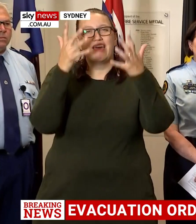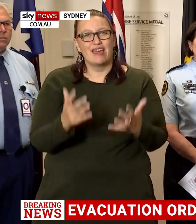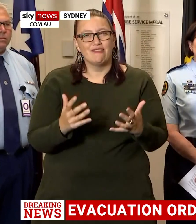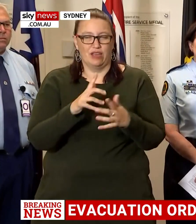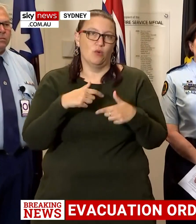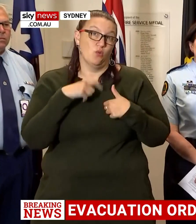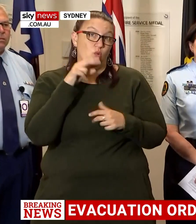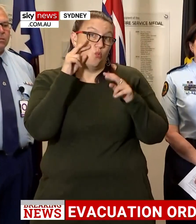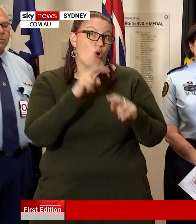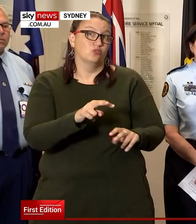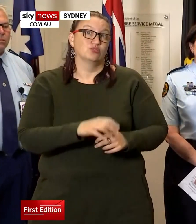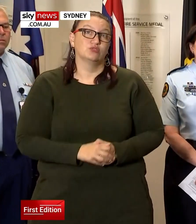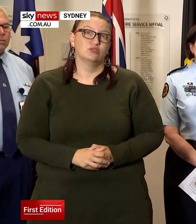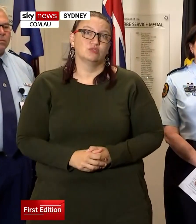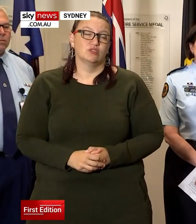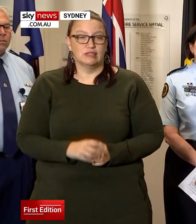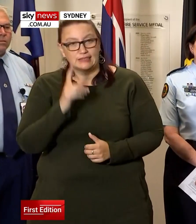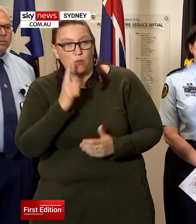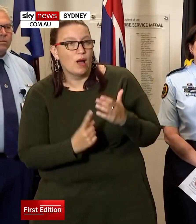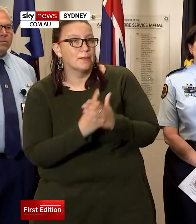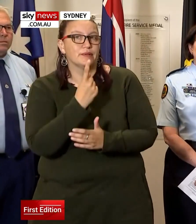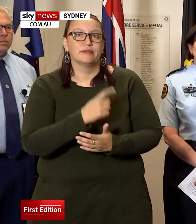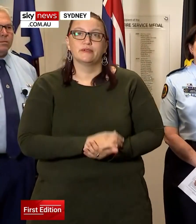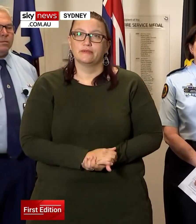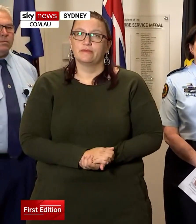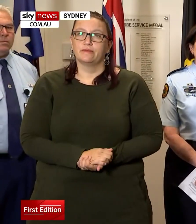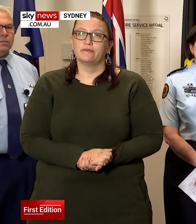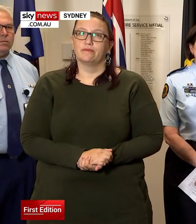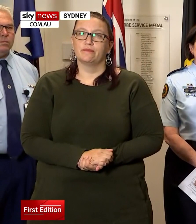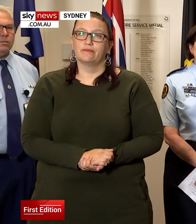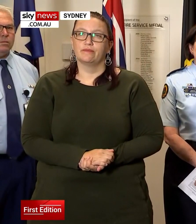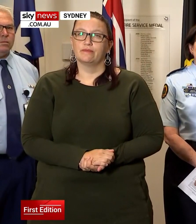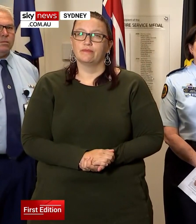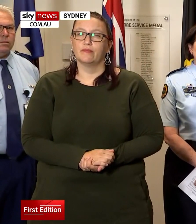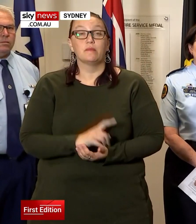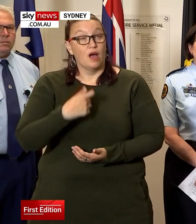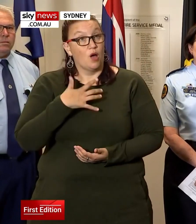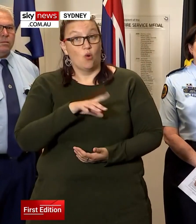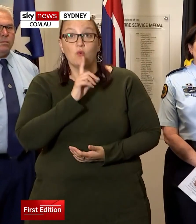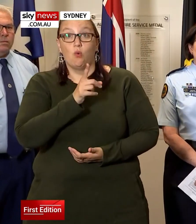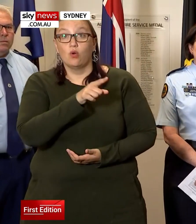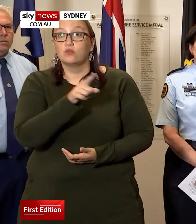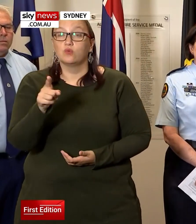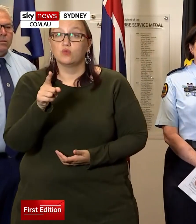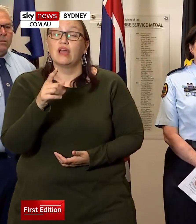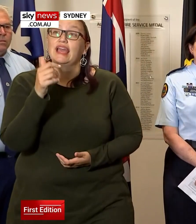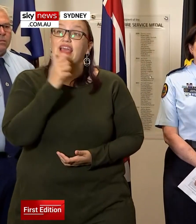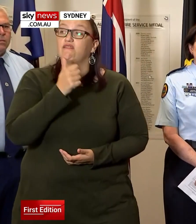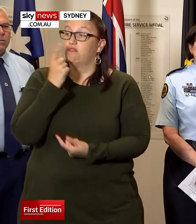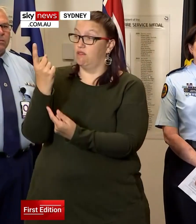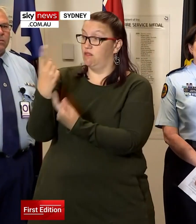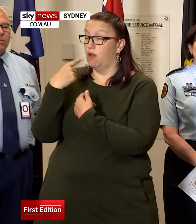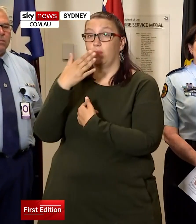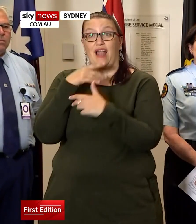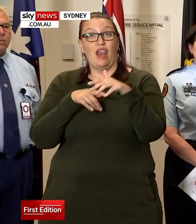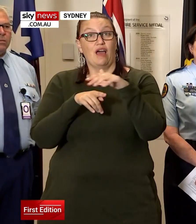But my strongest message to everybody is please just listen to the advice. If you have been asked to be on alert for evacuation,